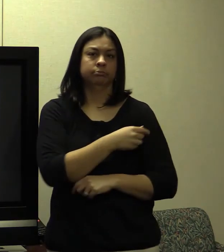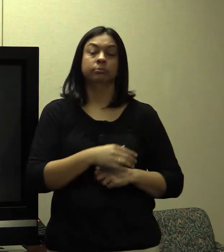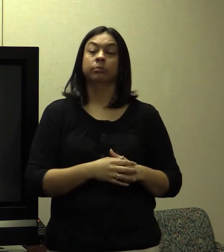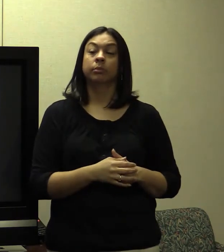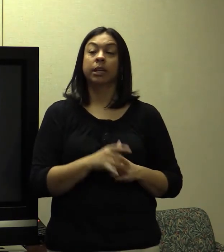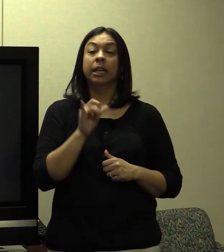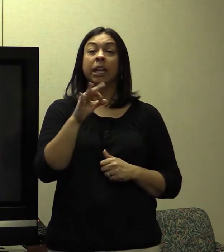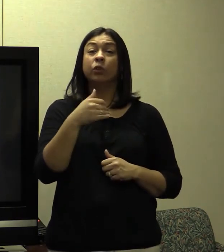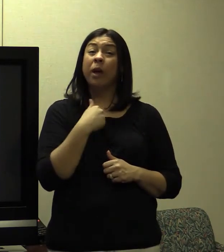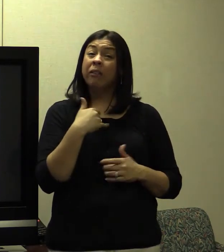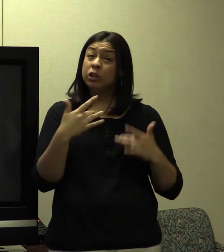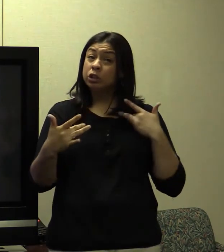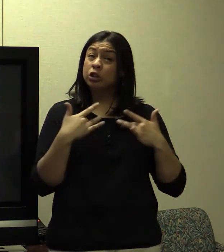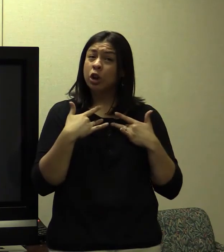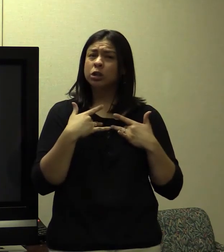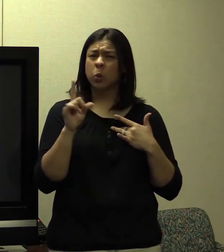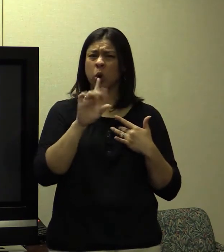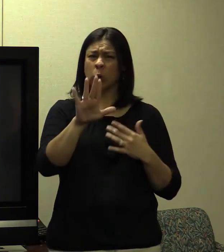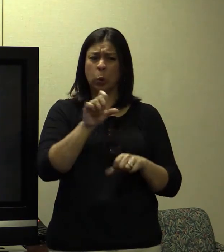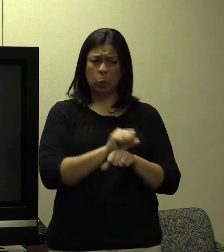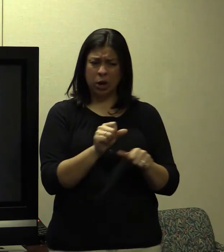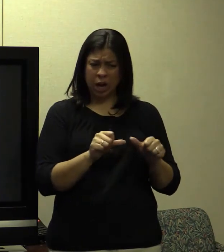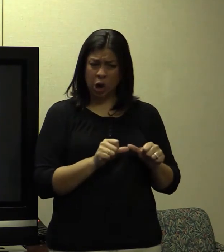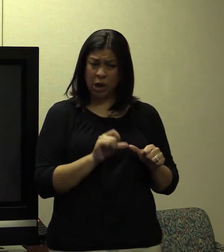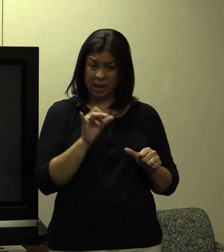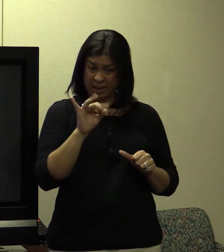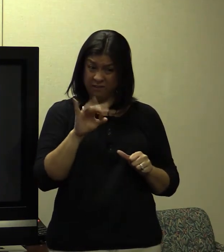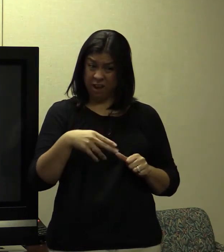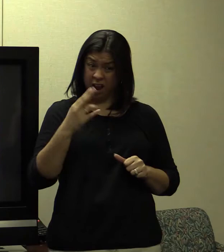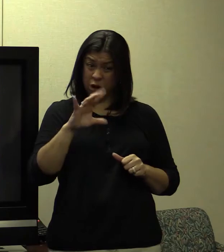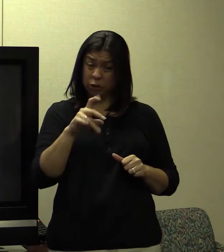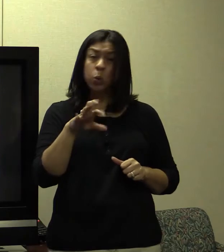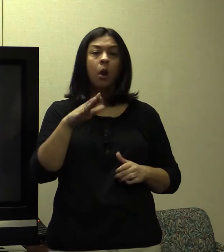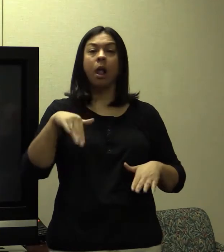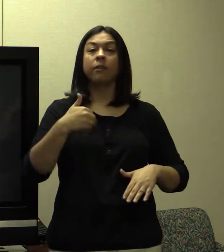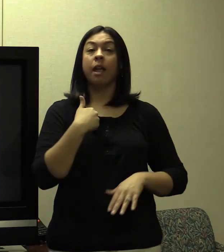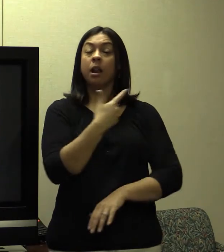you have any concerns about where you're working, or if you have not had it, please talk to HR.